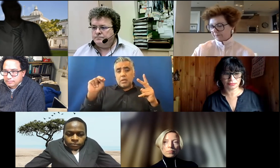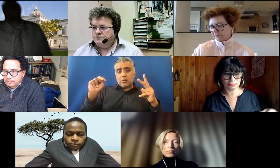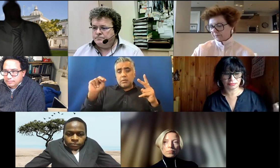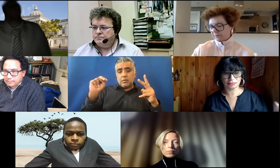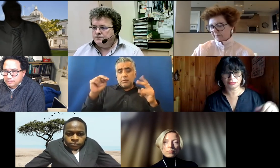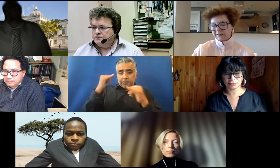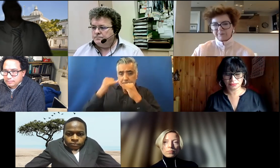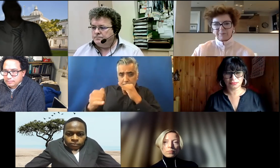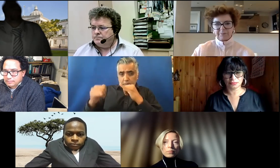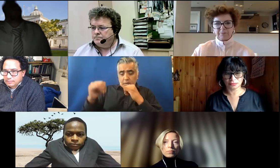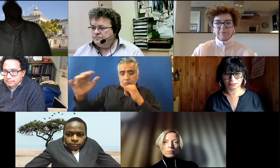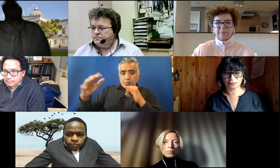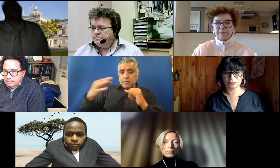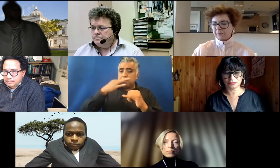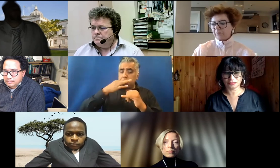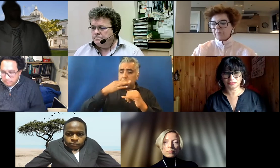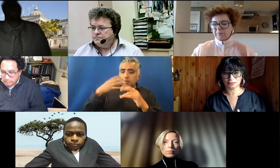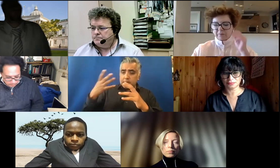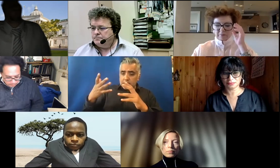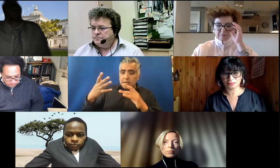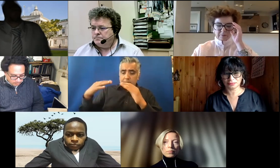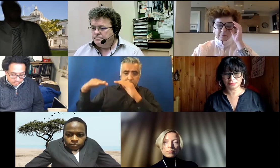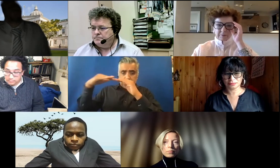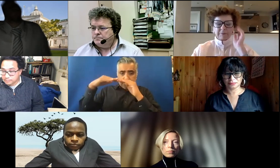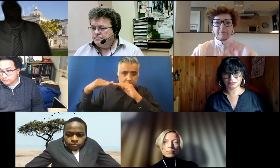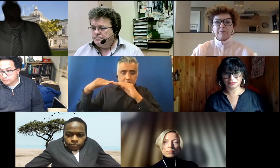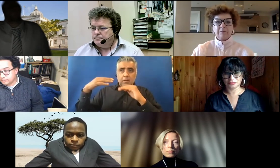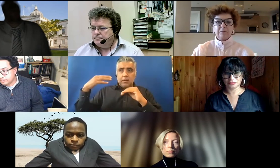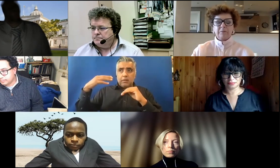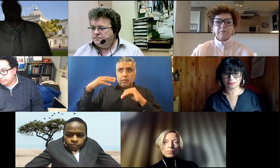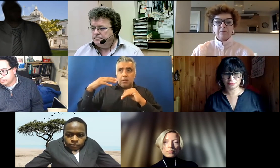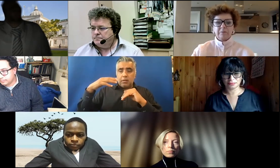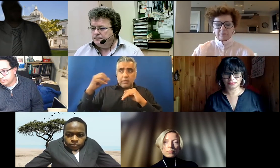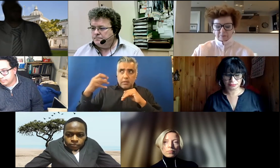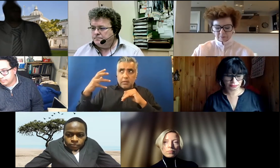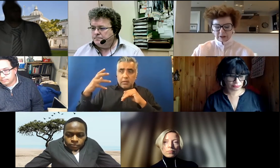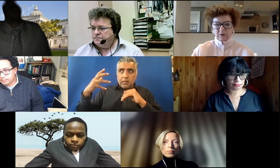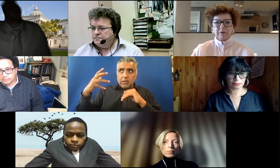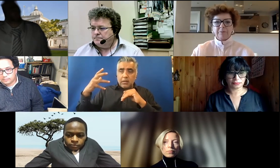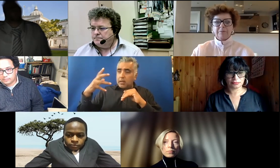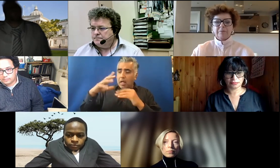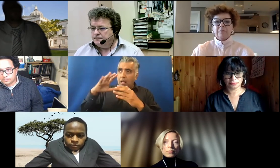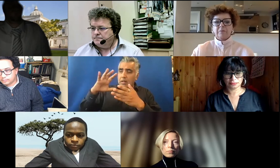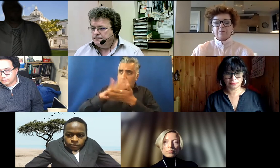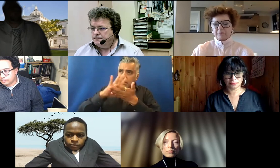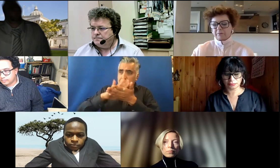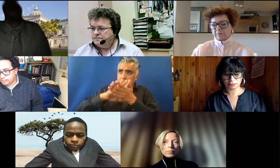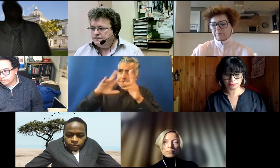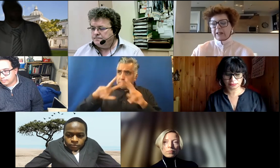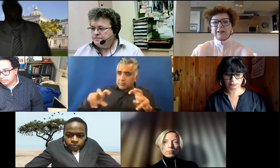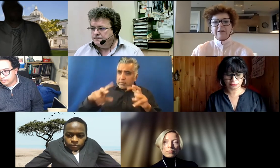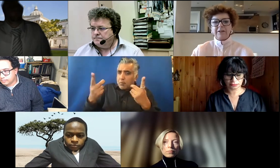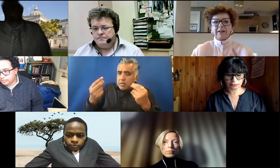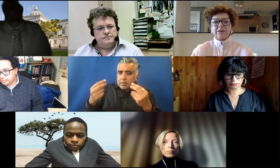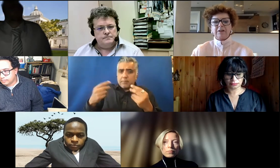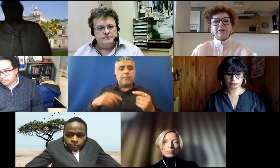to you with your expertise on, you know, unfairness. What do you think academics and researchers could do?